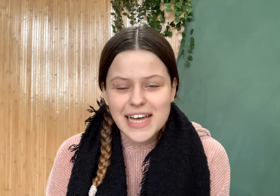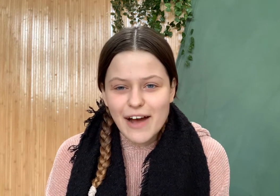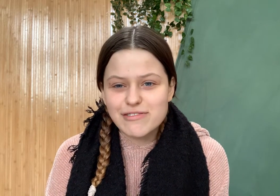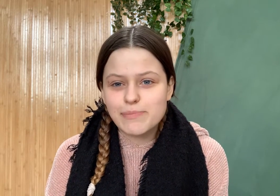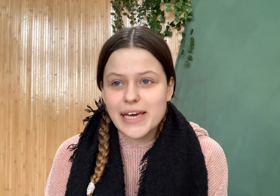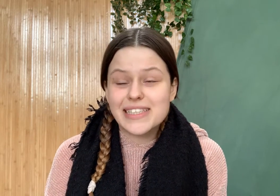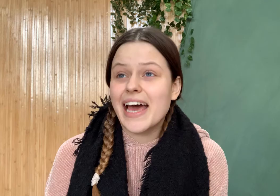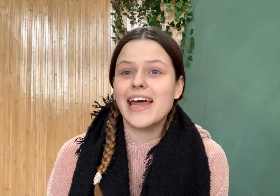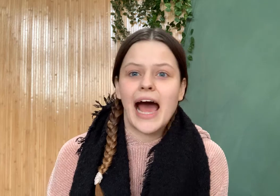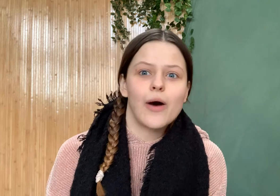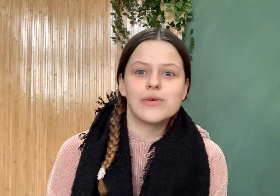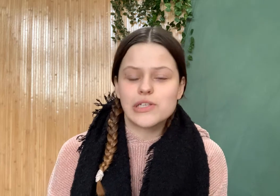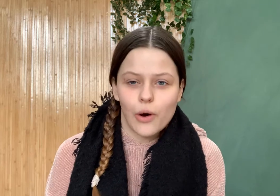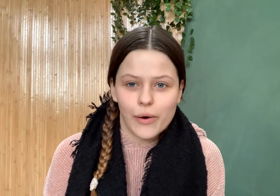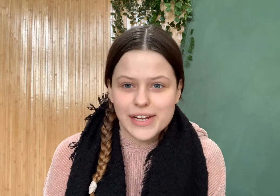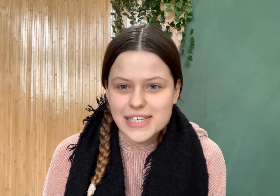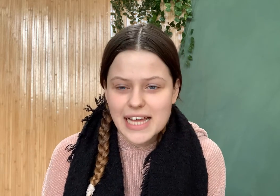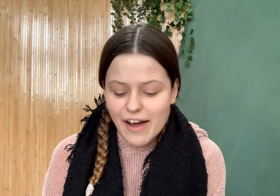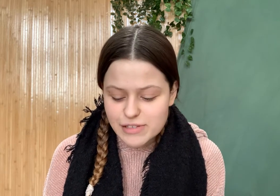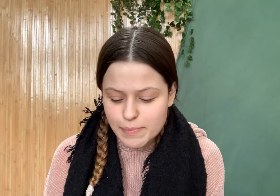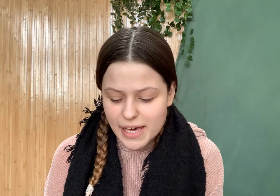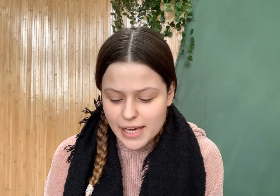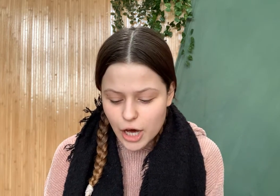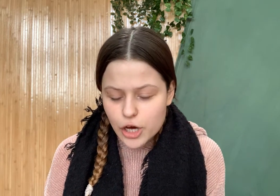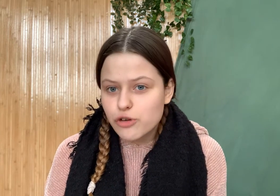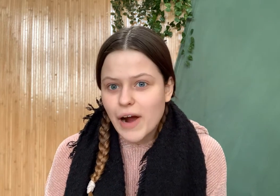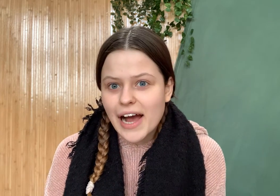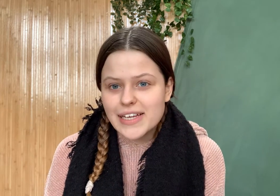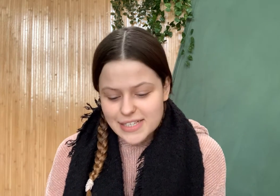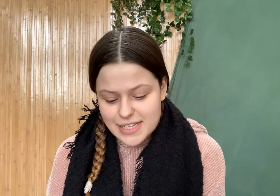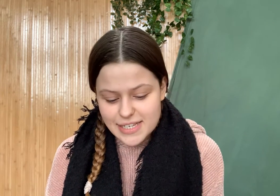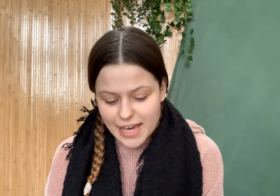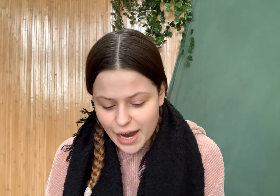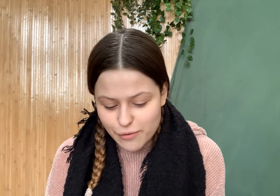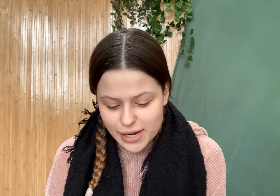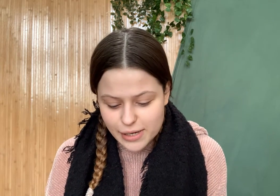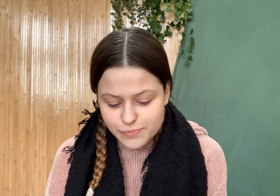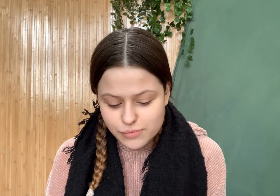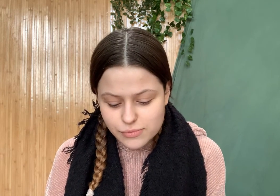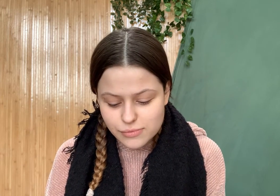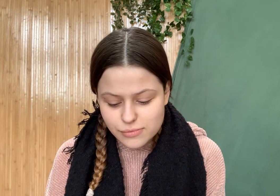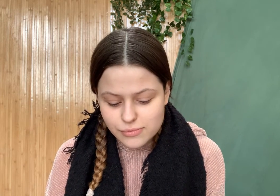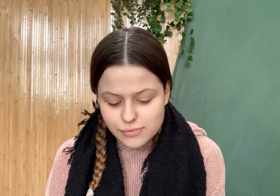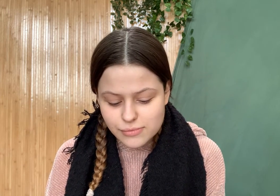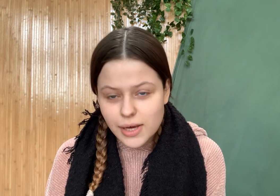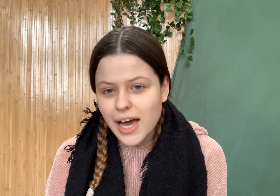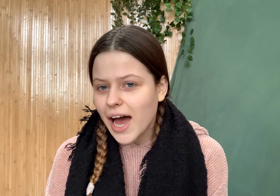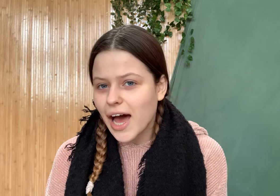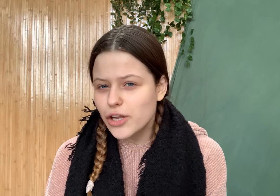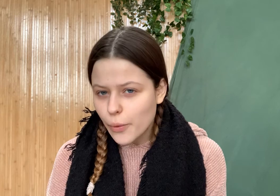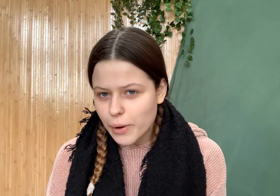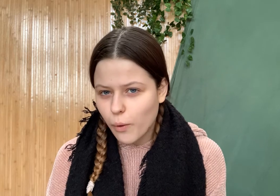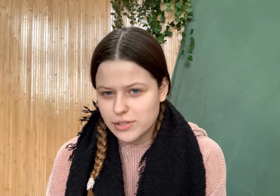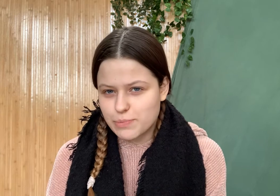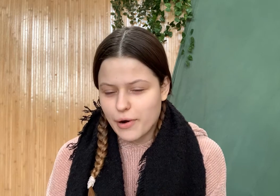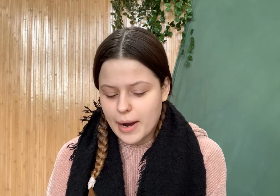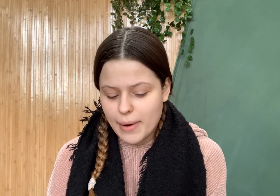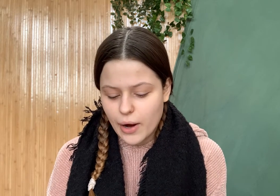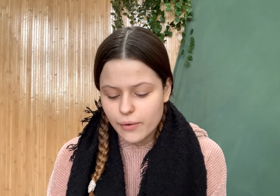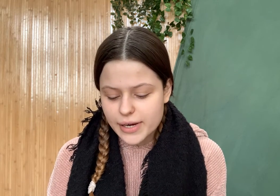have to be 10 hours long, and it doesn't have to be grand and scary. And knowing what to pray about can